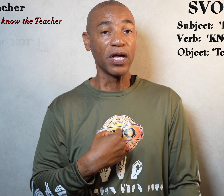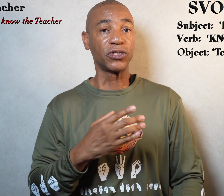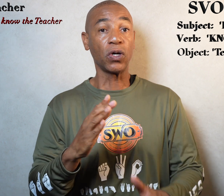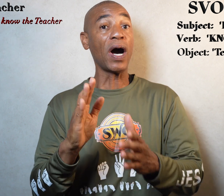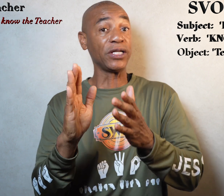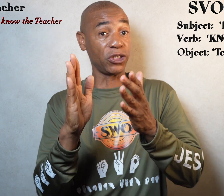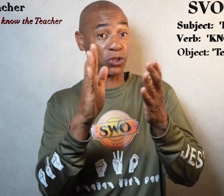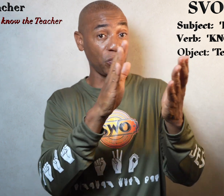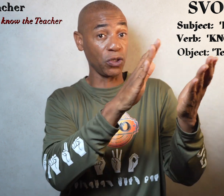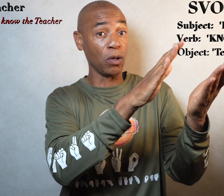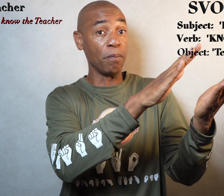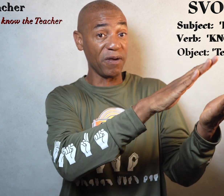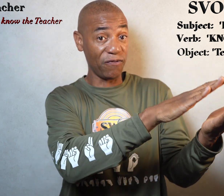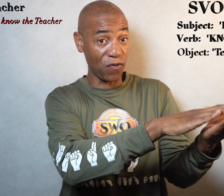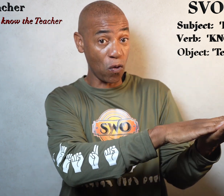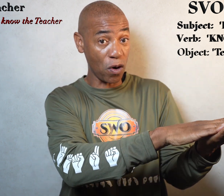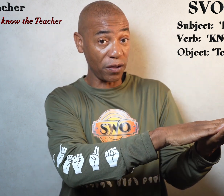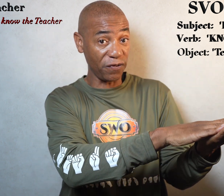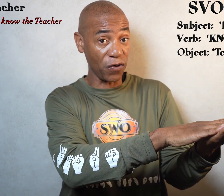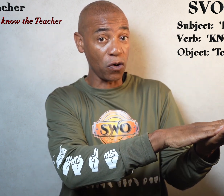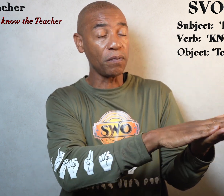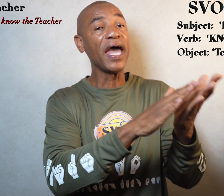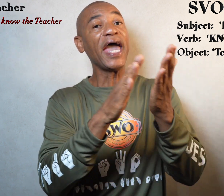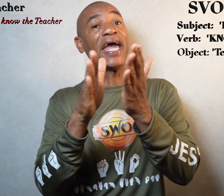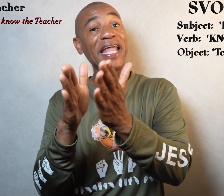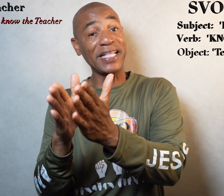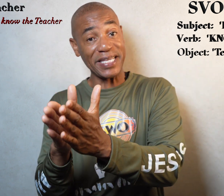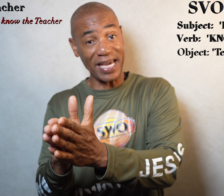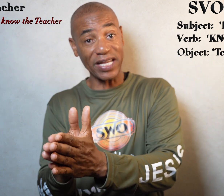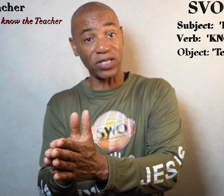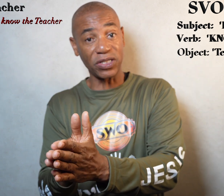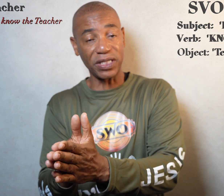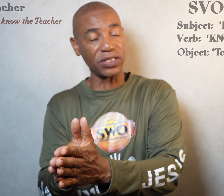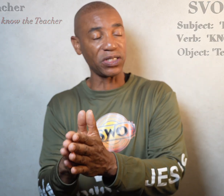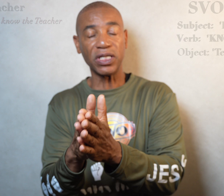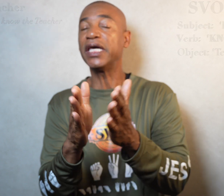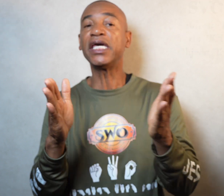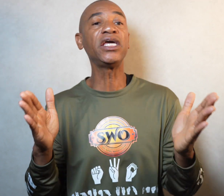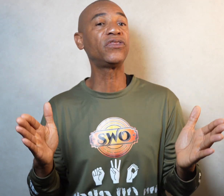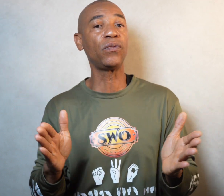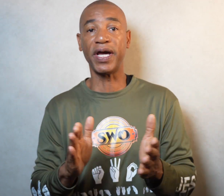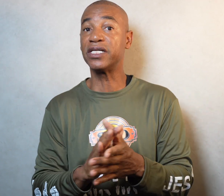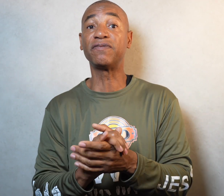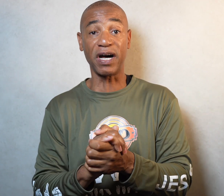So I just showed you before the verb and at the end of the sentence. Either way is fine.